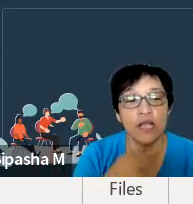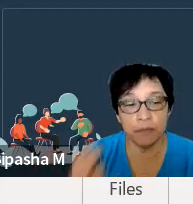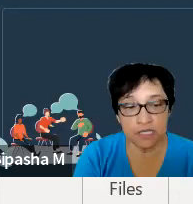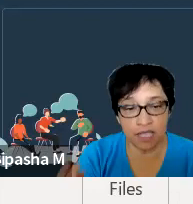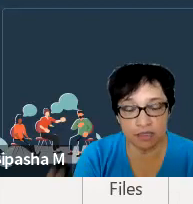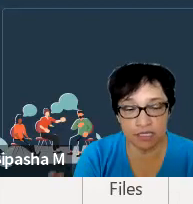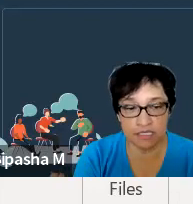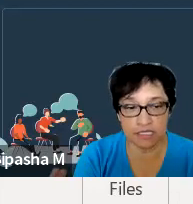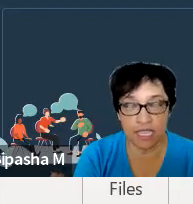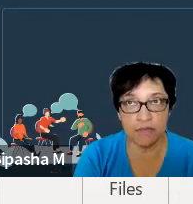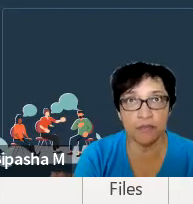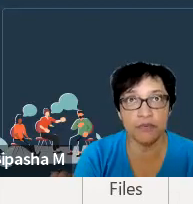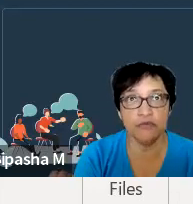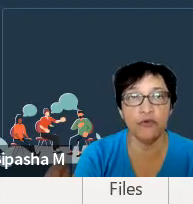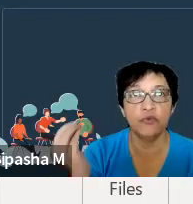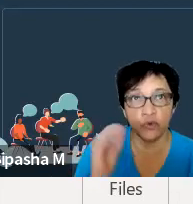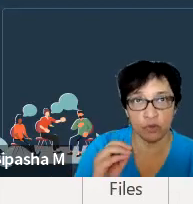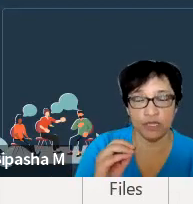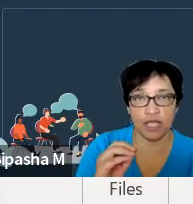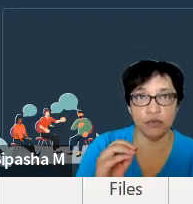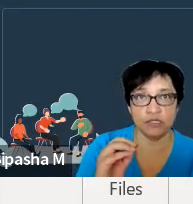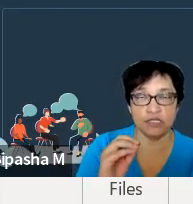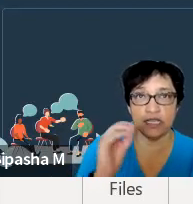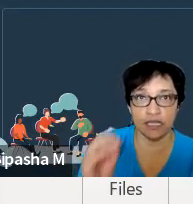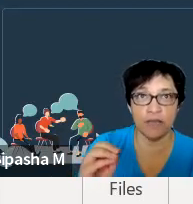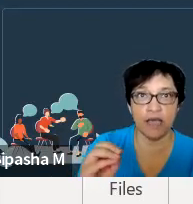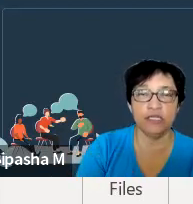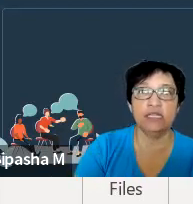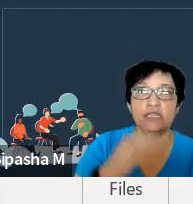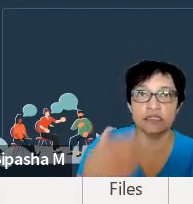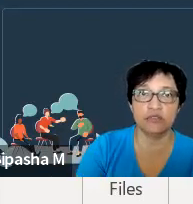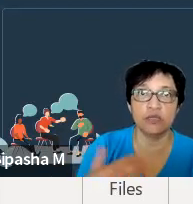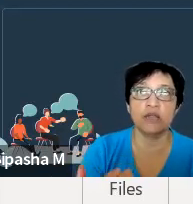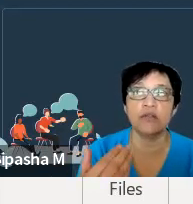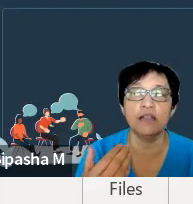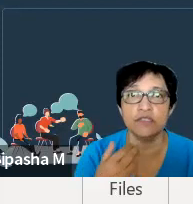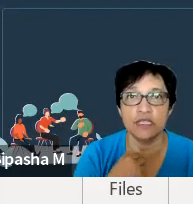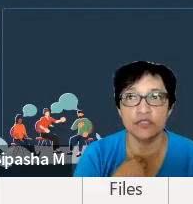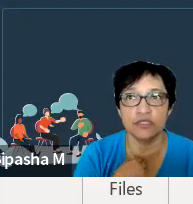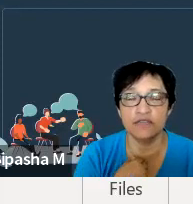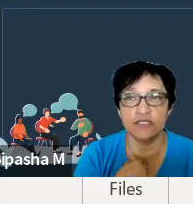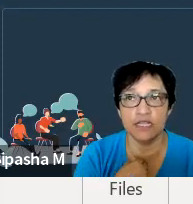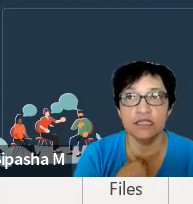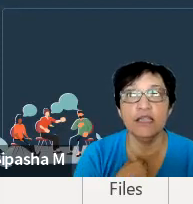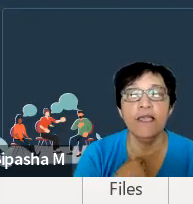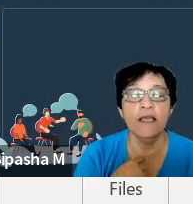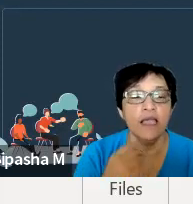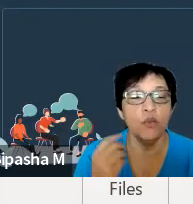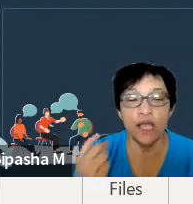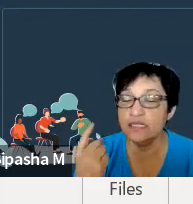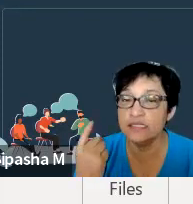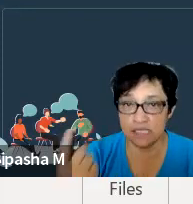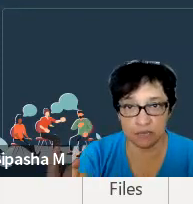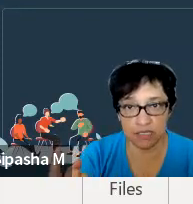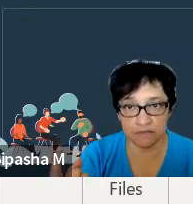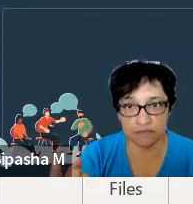There were a couple other things that came up for rural when I was thinking about it in listening to a lot of conversations I've attended.